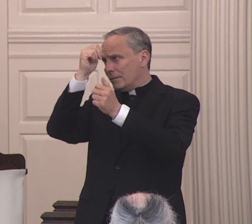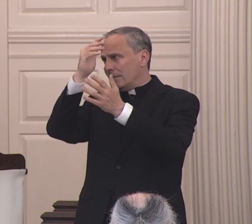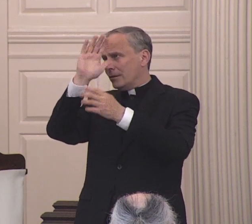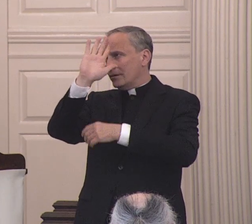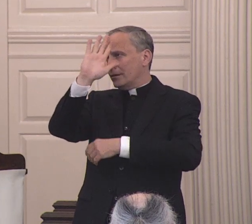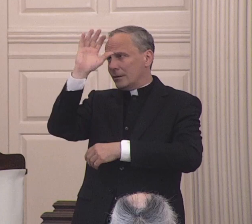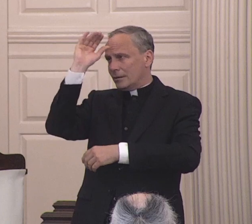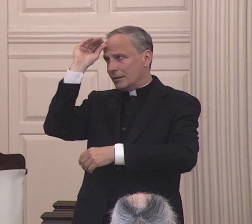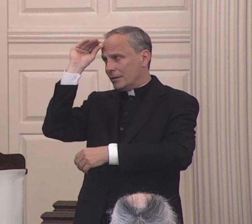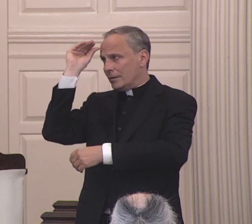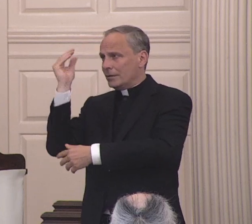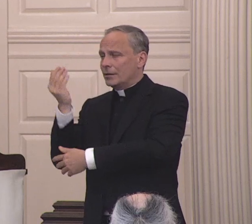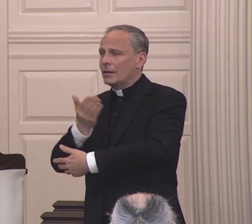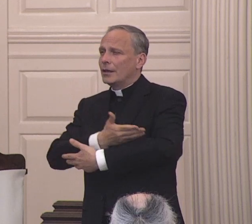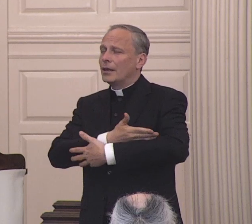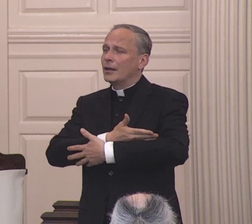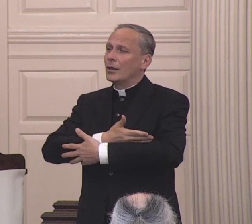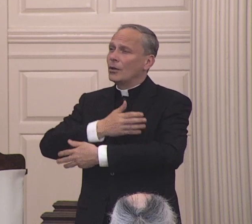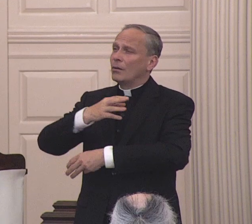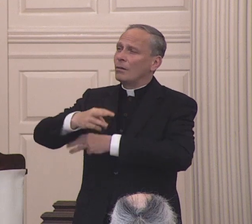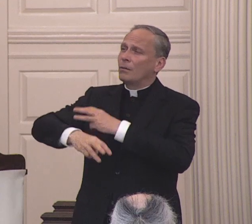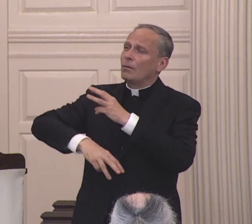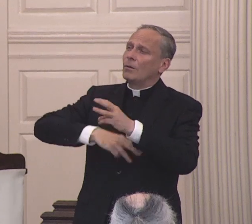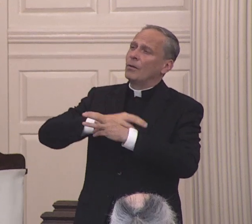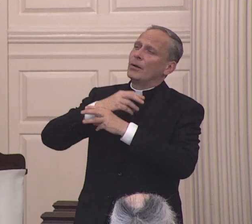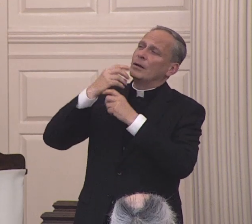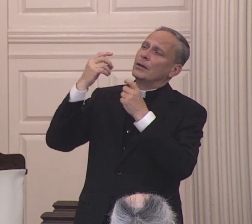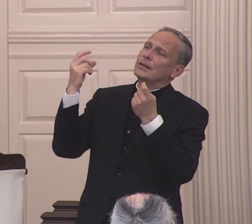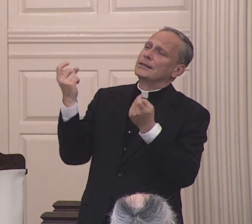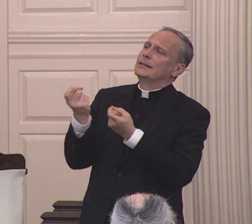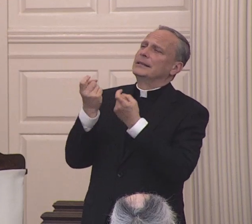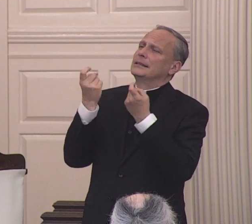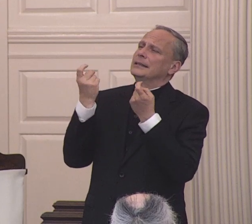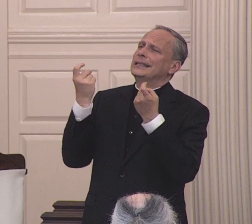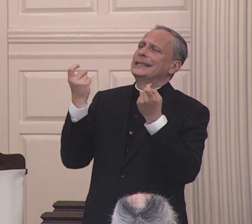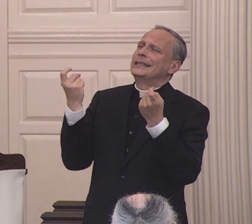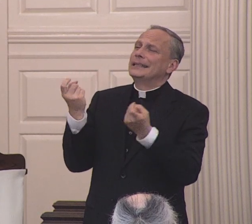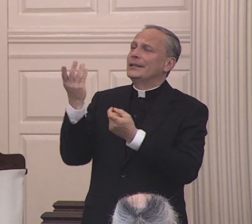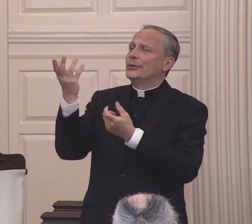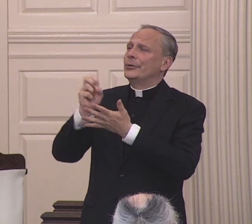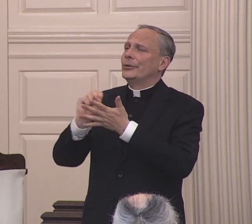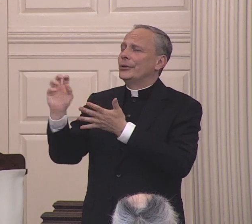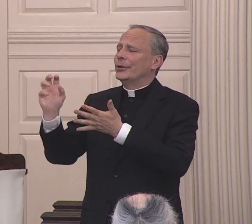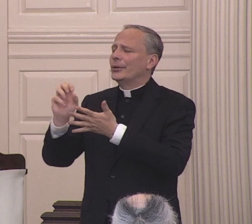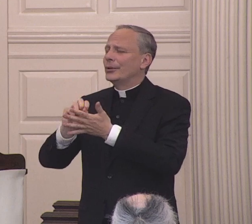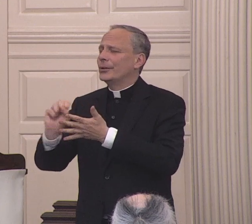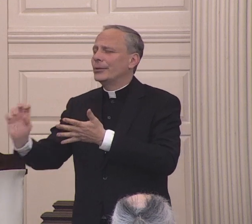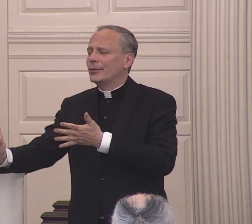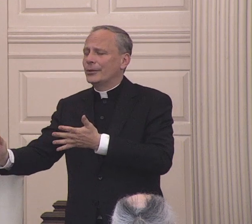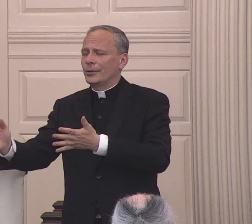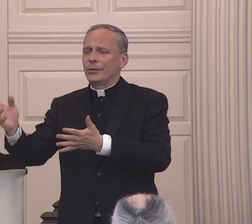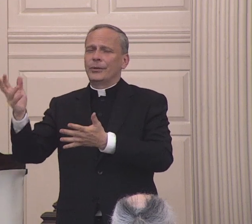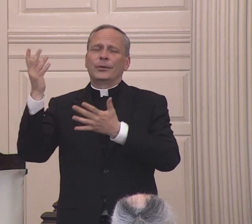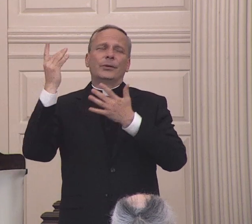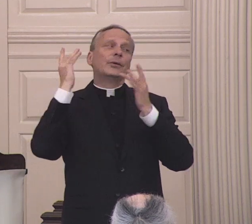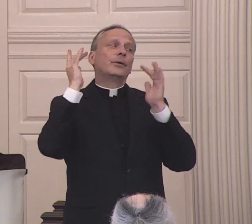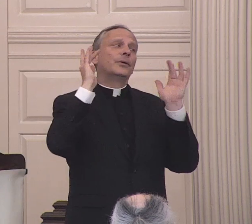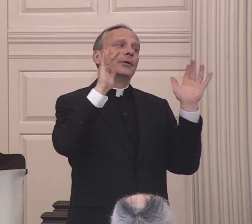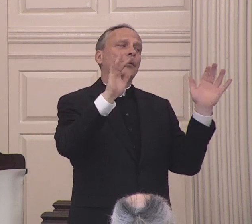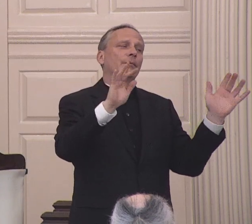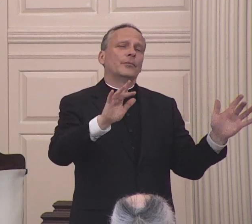God, Son of the Father, you take away the sins of the